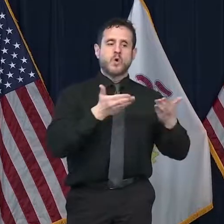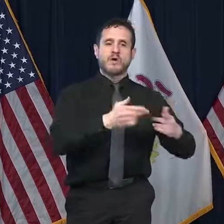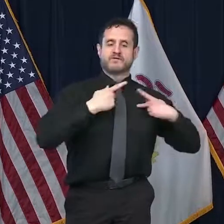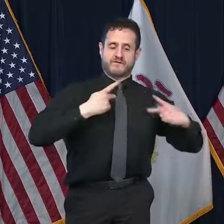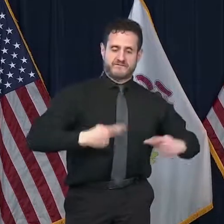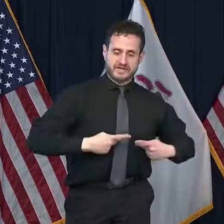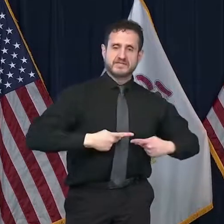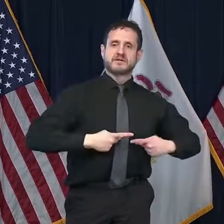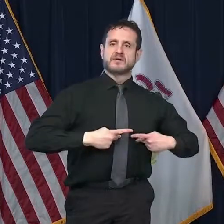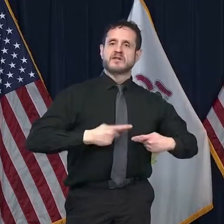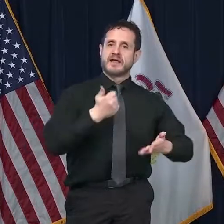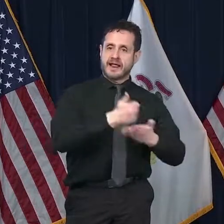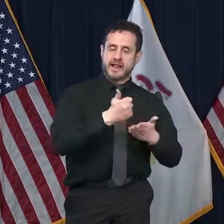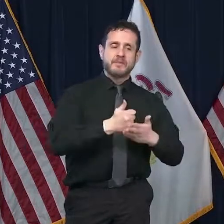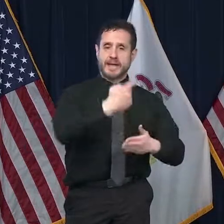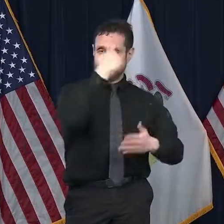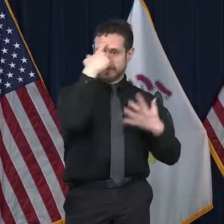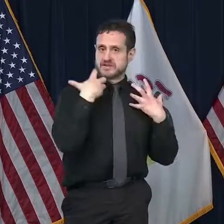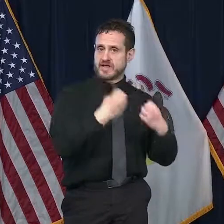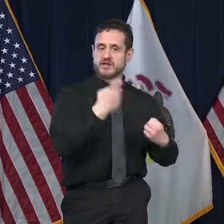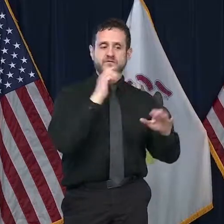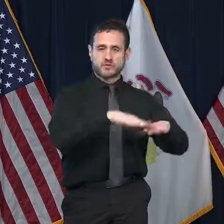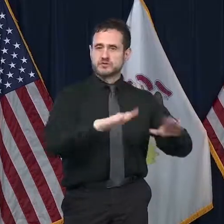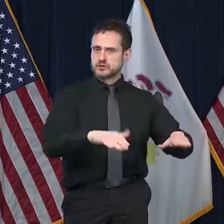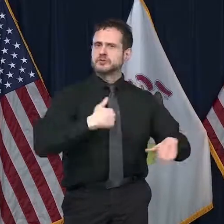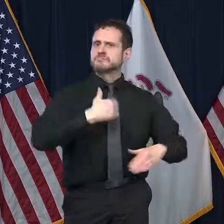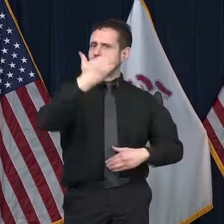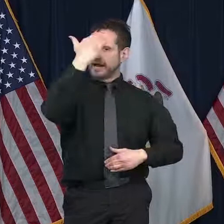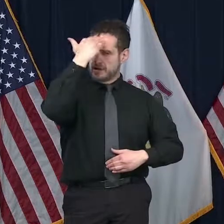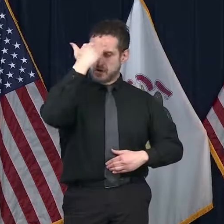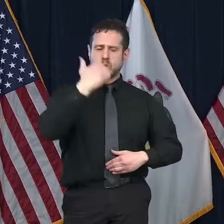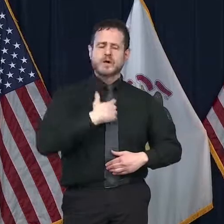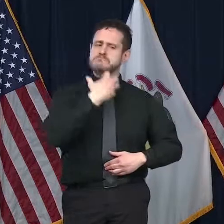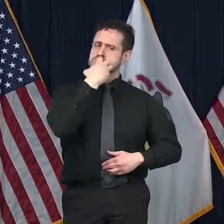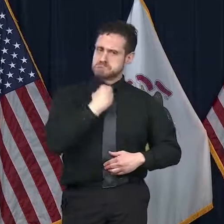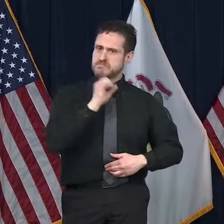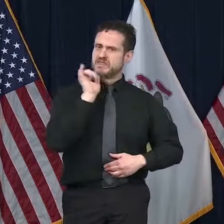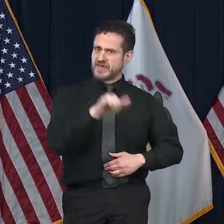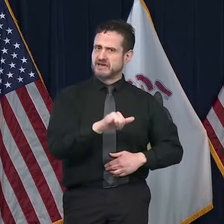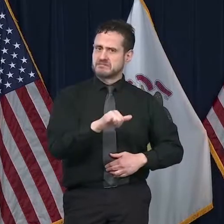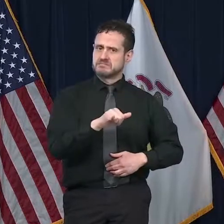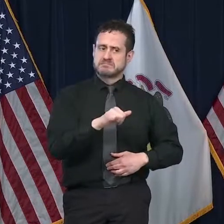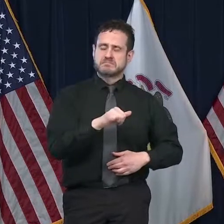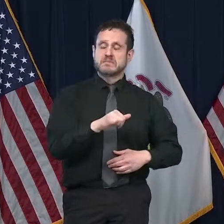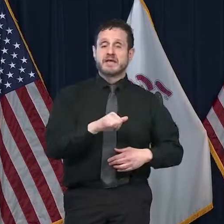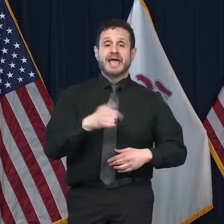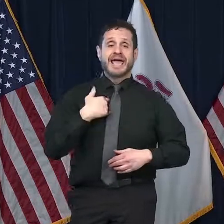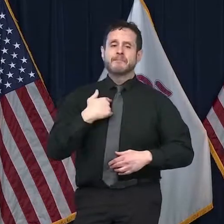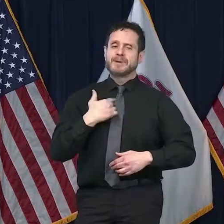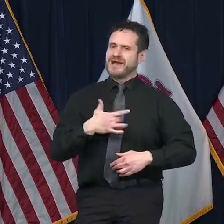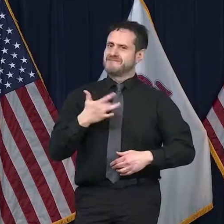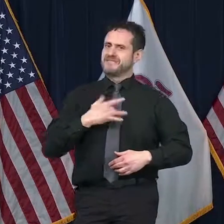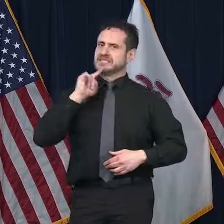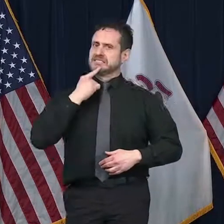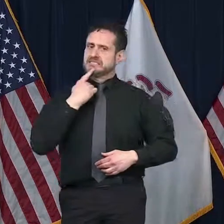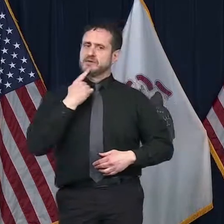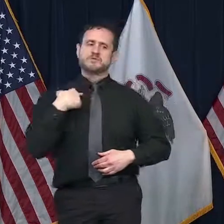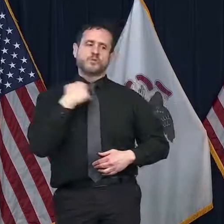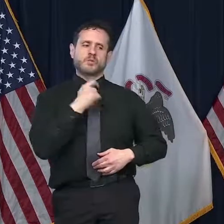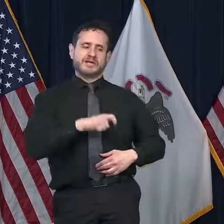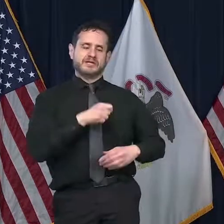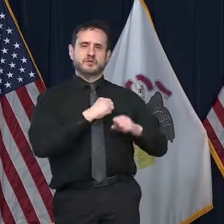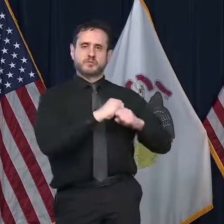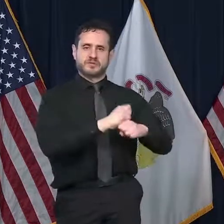and the mental health of our children. I also take very seriously the need to protect them, as do their